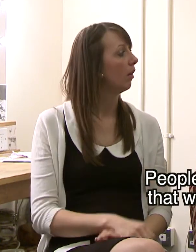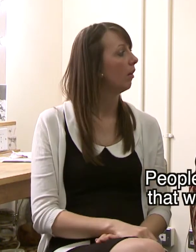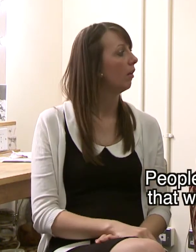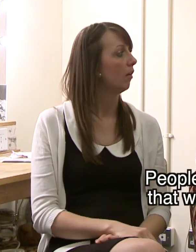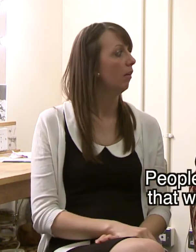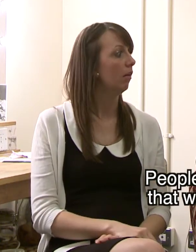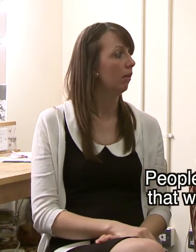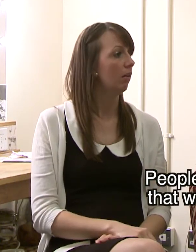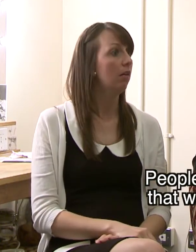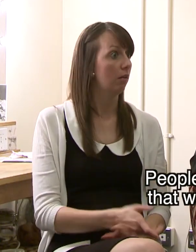they go,